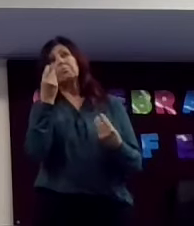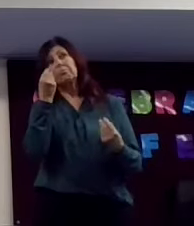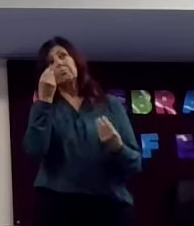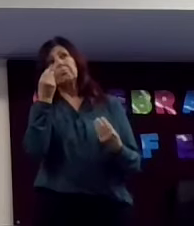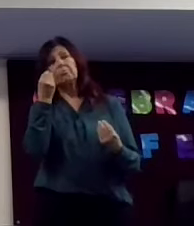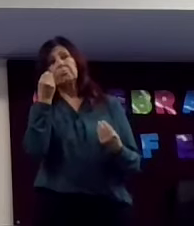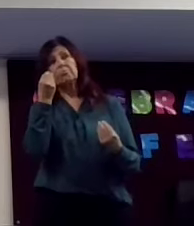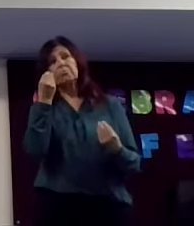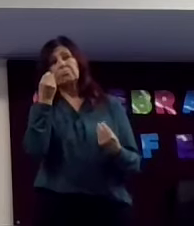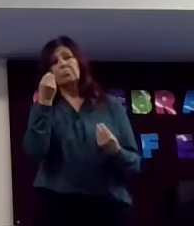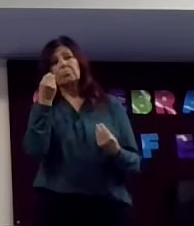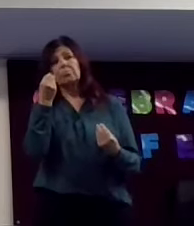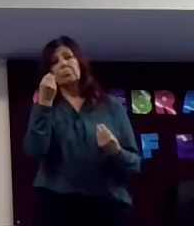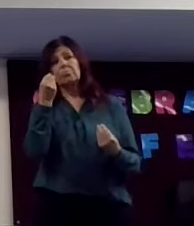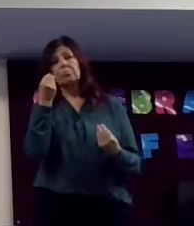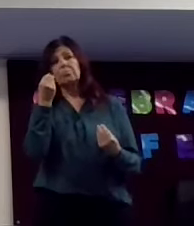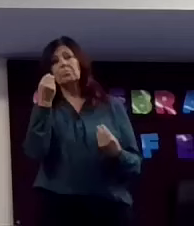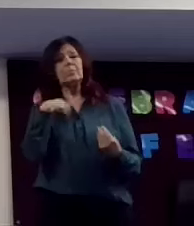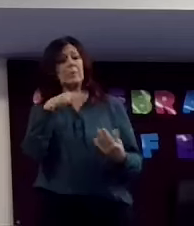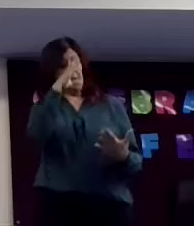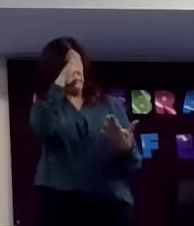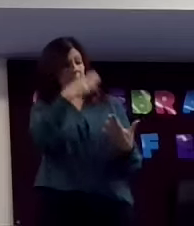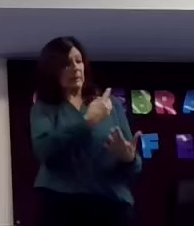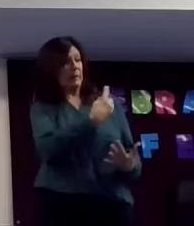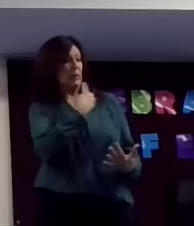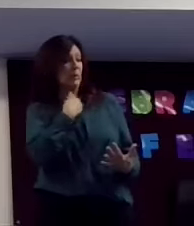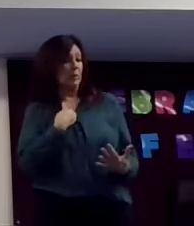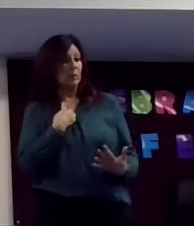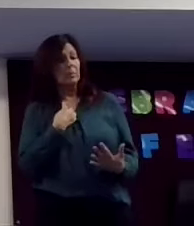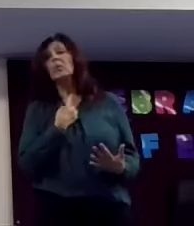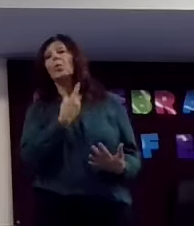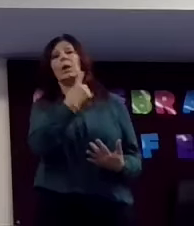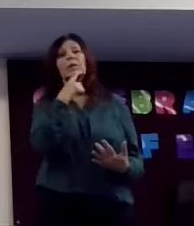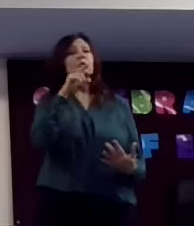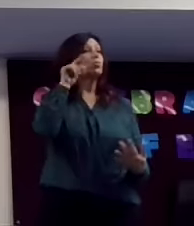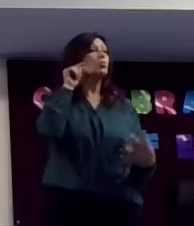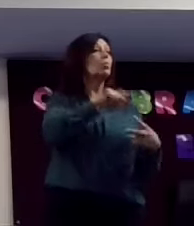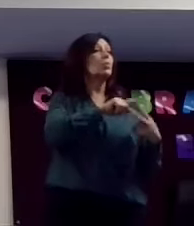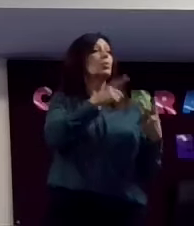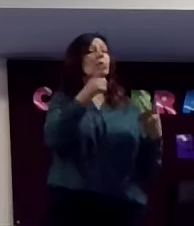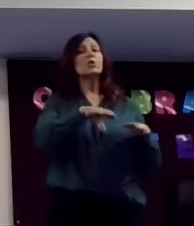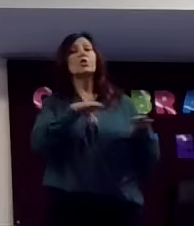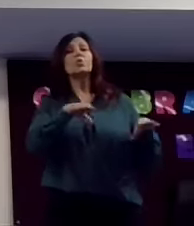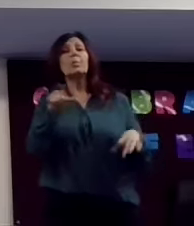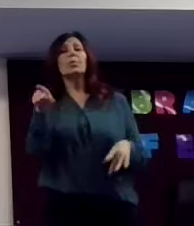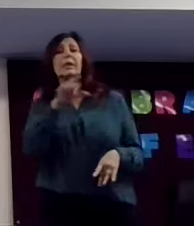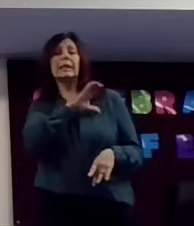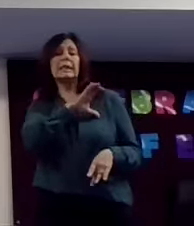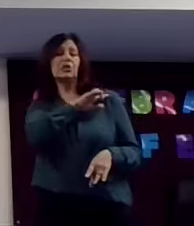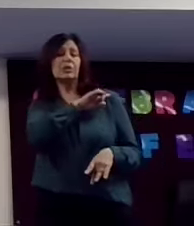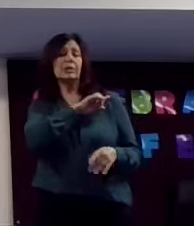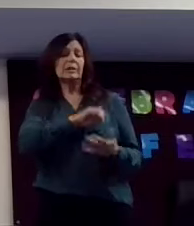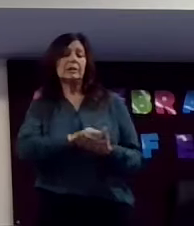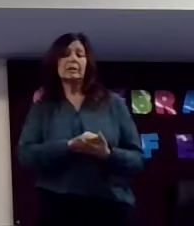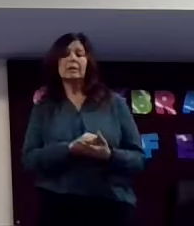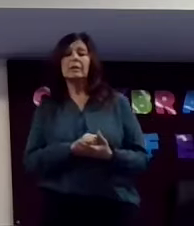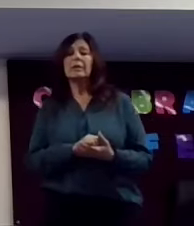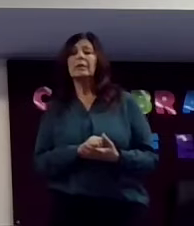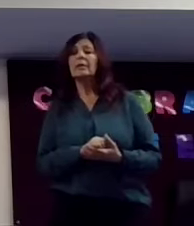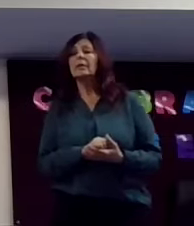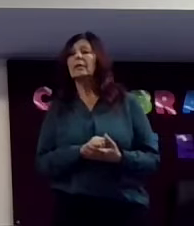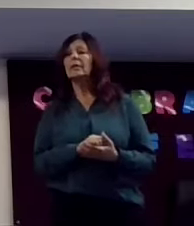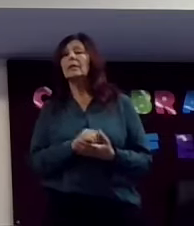that, I was told by my sons, and in fact, one's a state trooper and one's a swimmer at Canisius College, at Canisius University, it's known